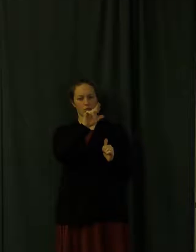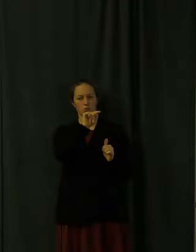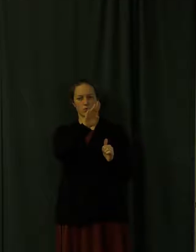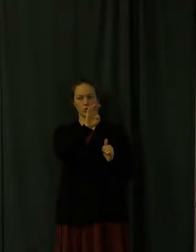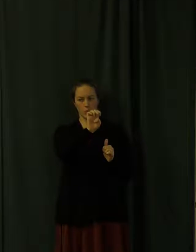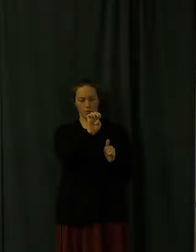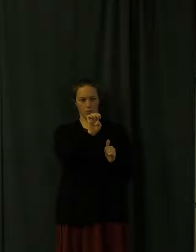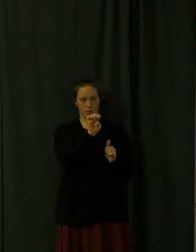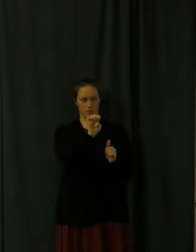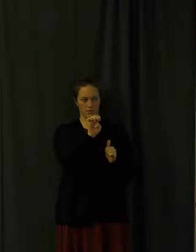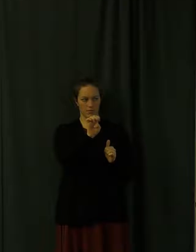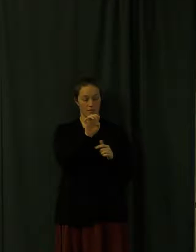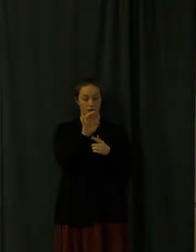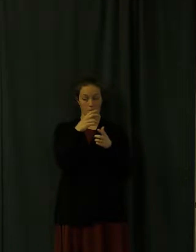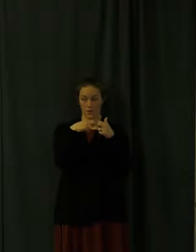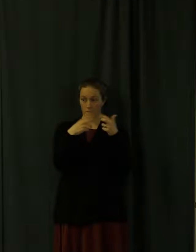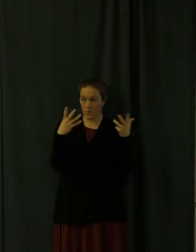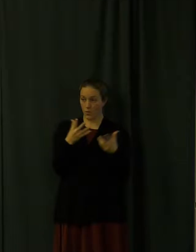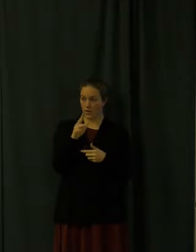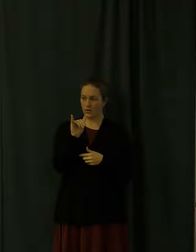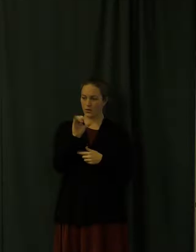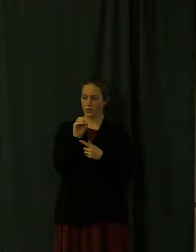problem is YouTube